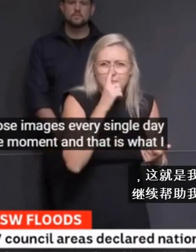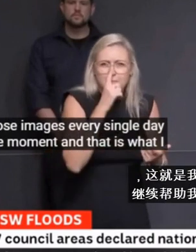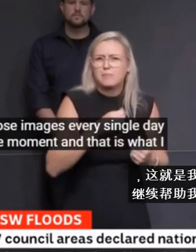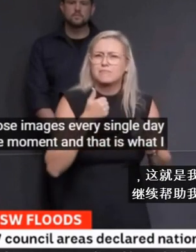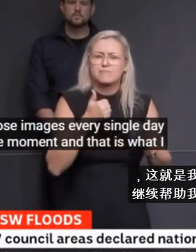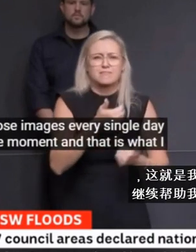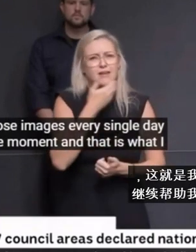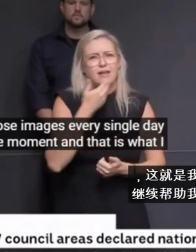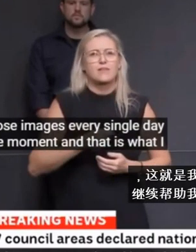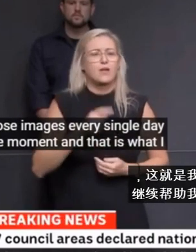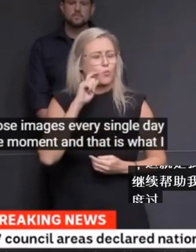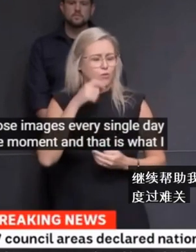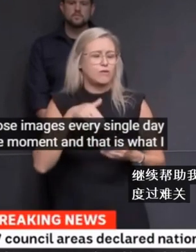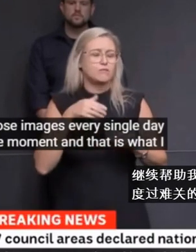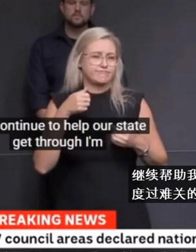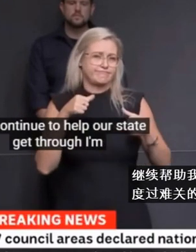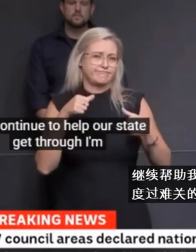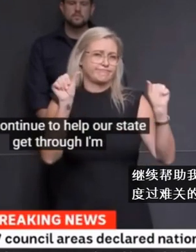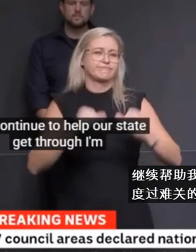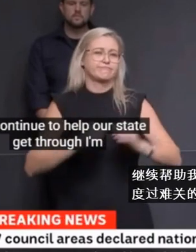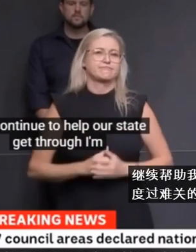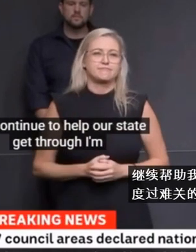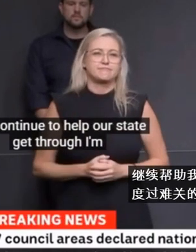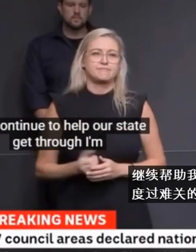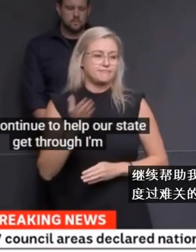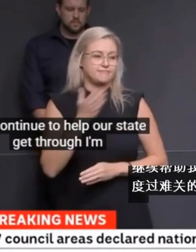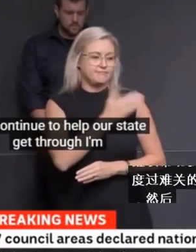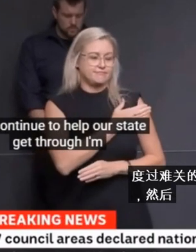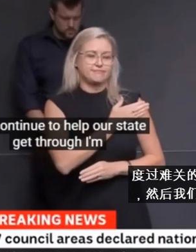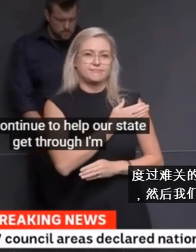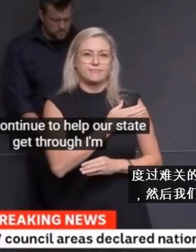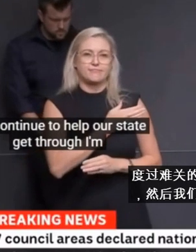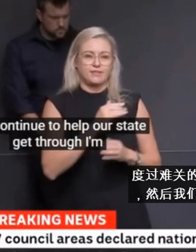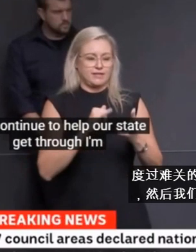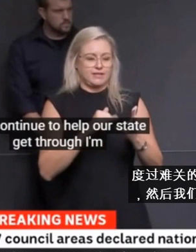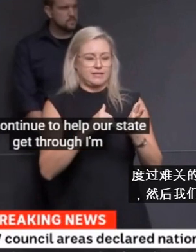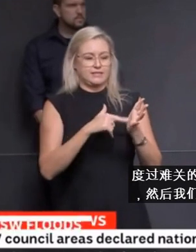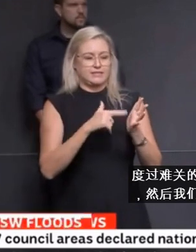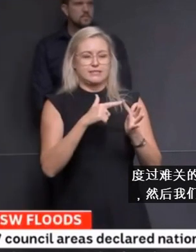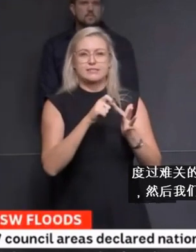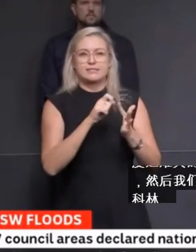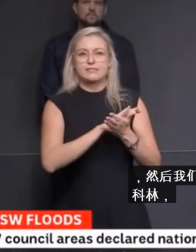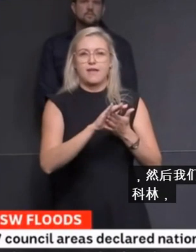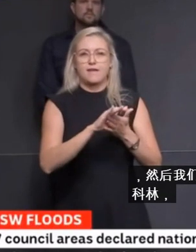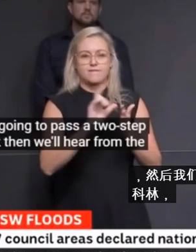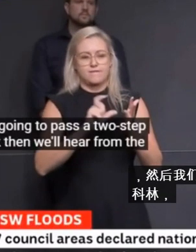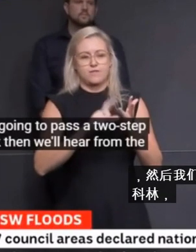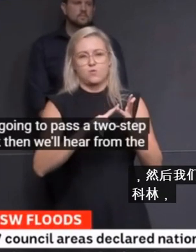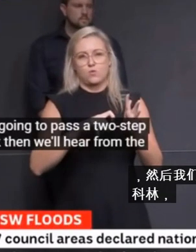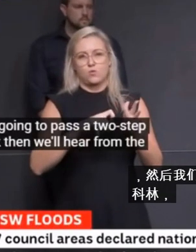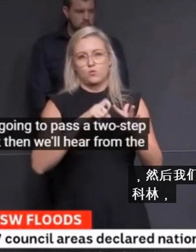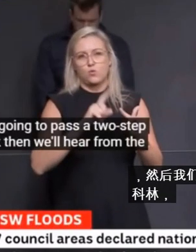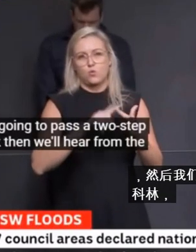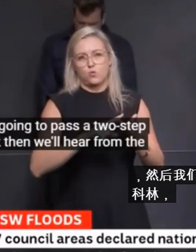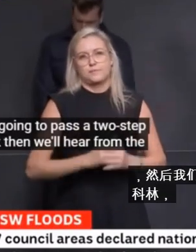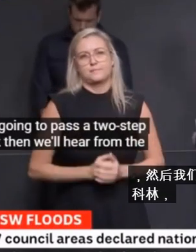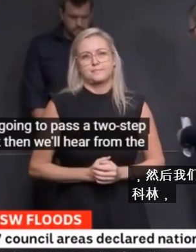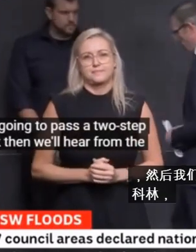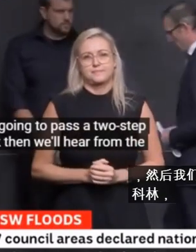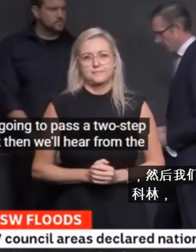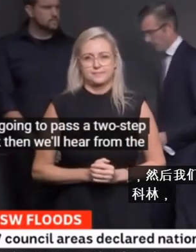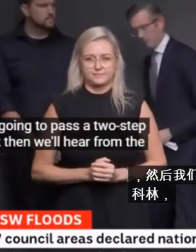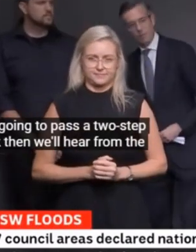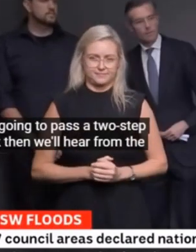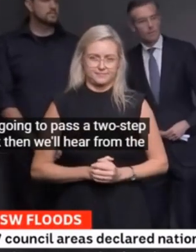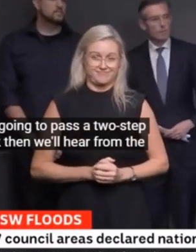state get through. I'm now going to pass to Steph Cook, then we'll hear from the Bureau and then Carlene.